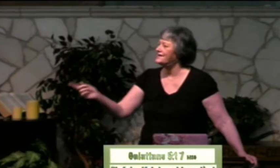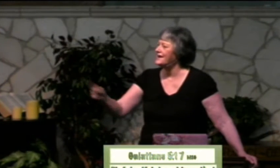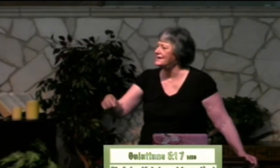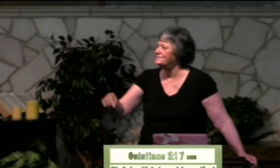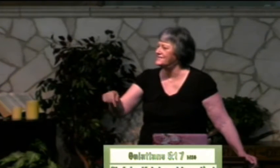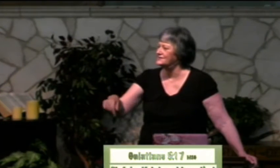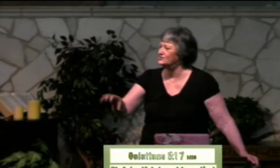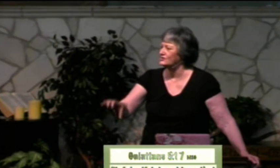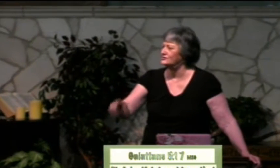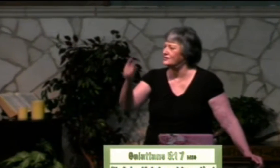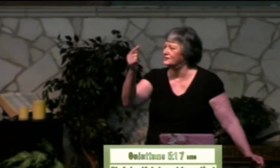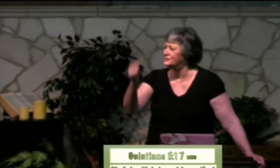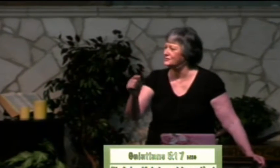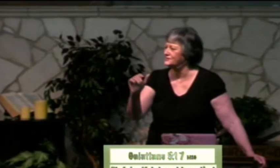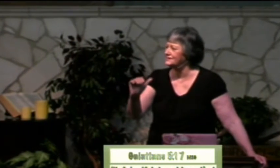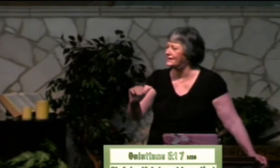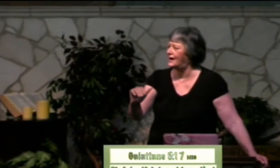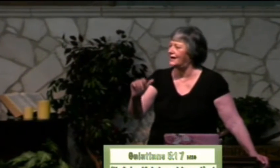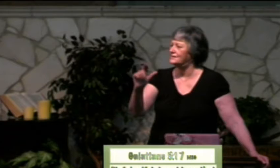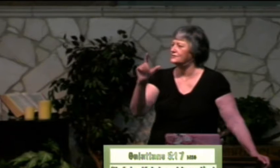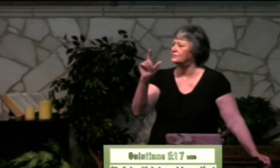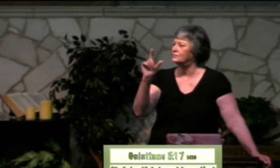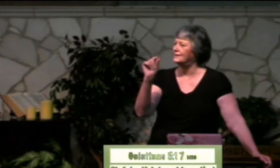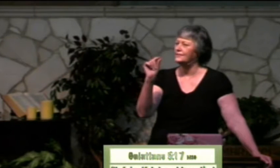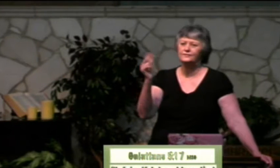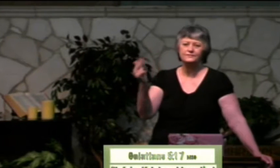came to this church on a Tuesday night in 2013.